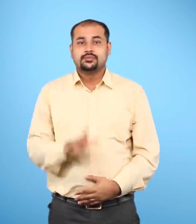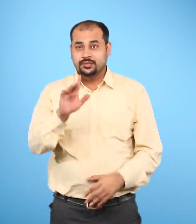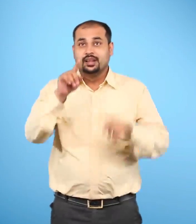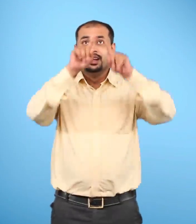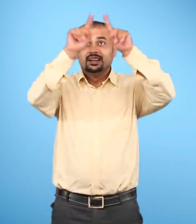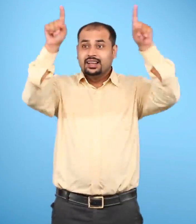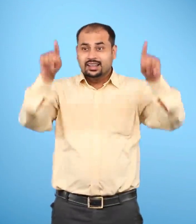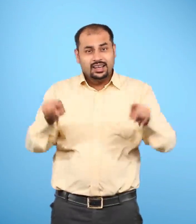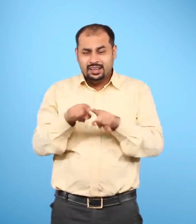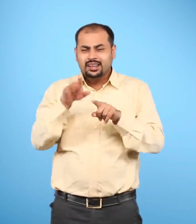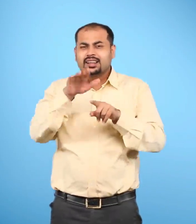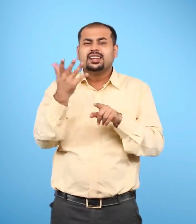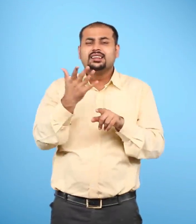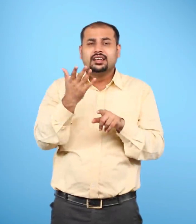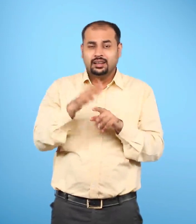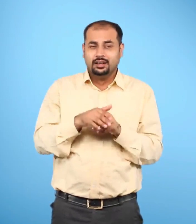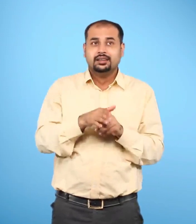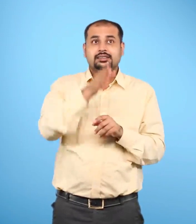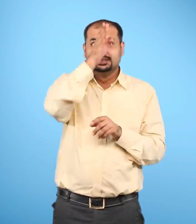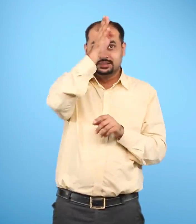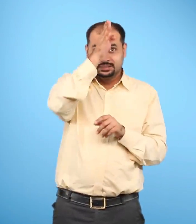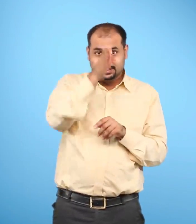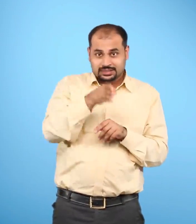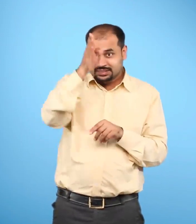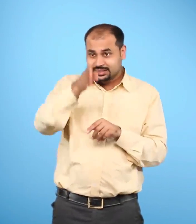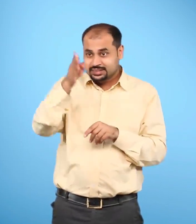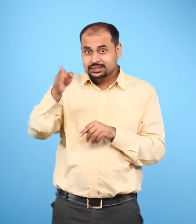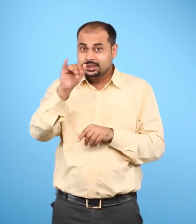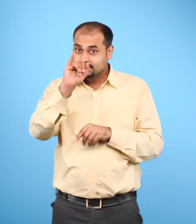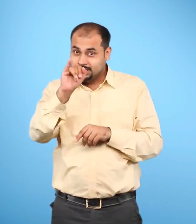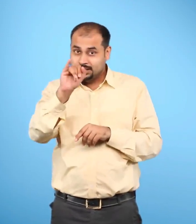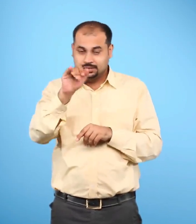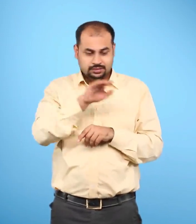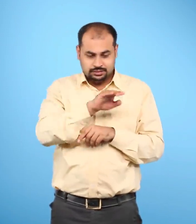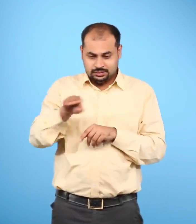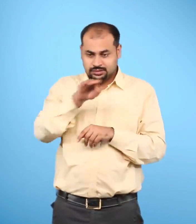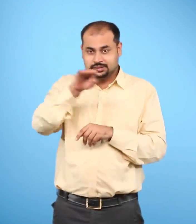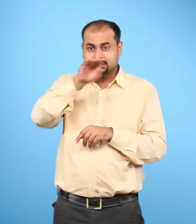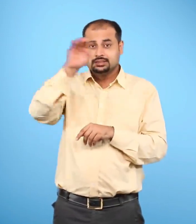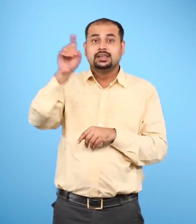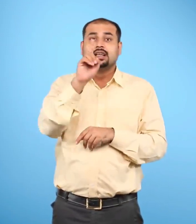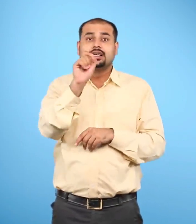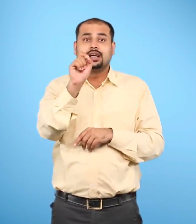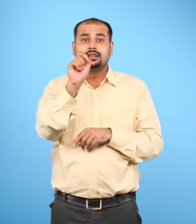This is a 10 by 6 rectangle, as there are 10 rows and 6 columns.